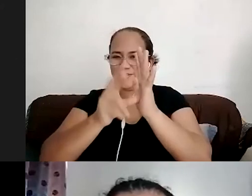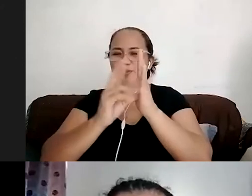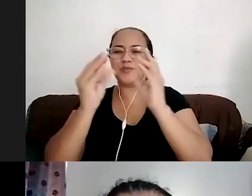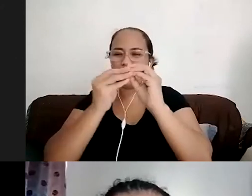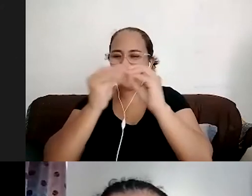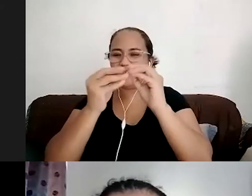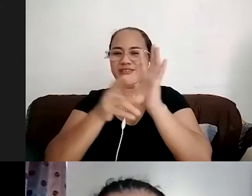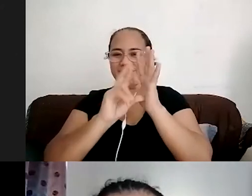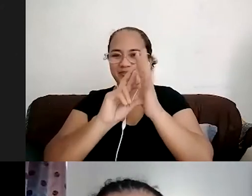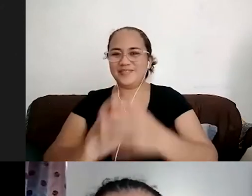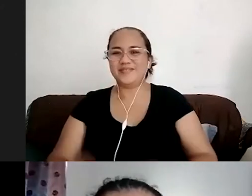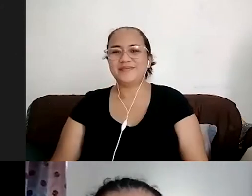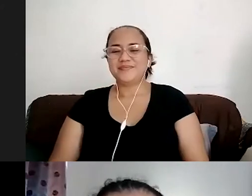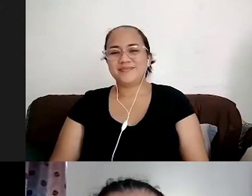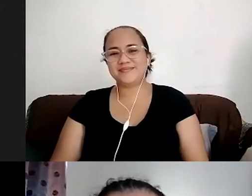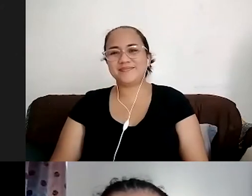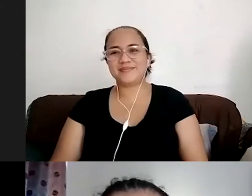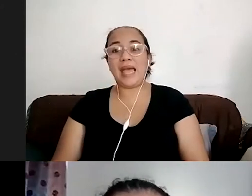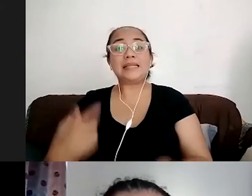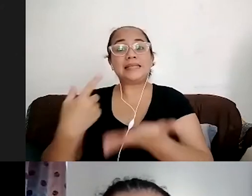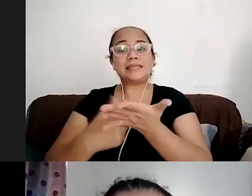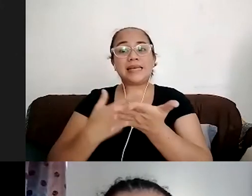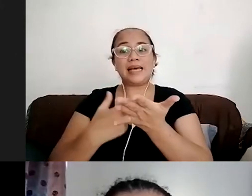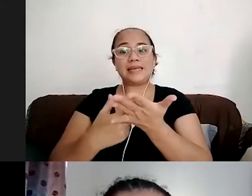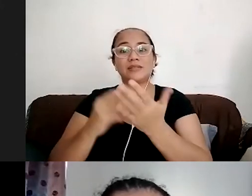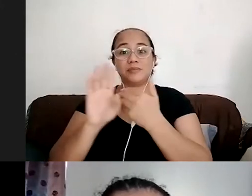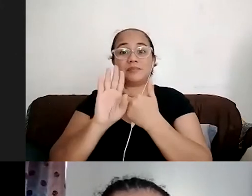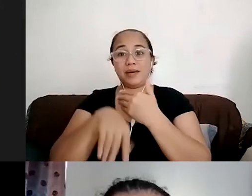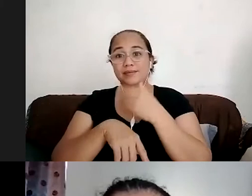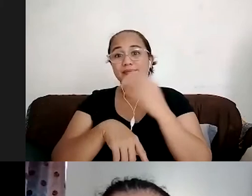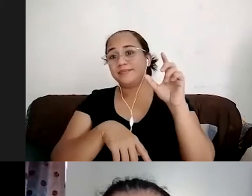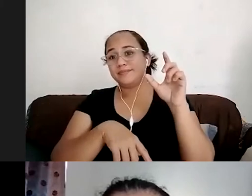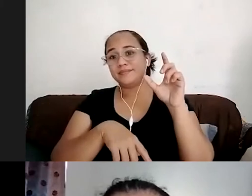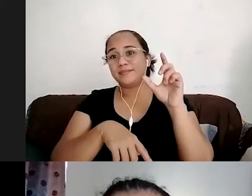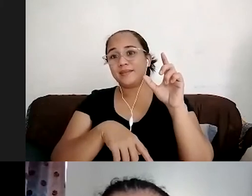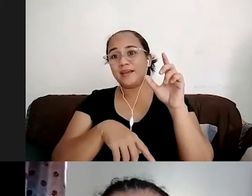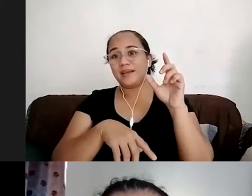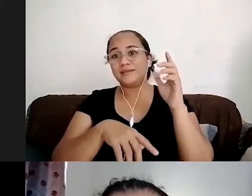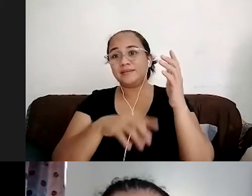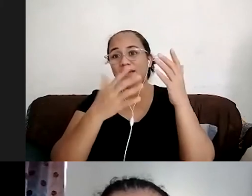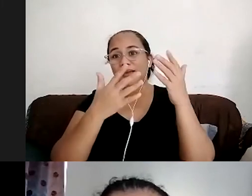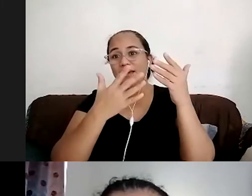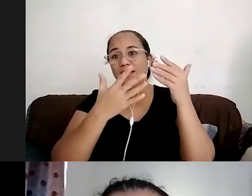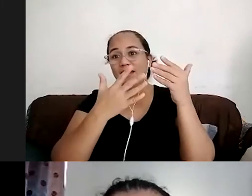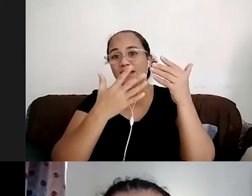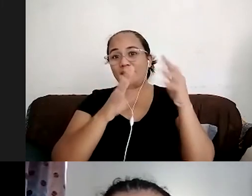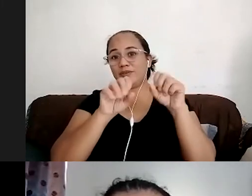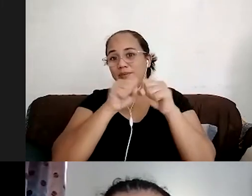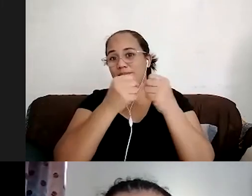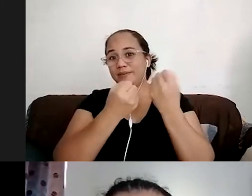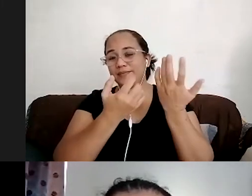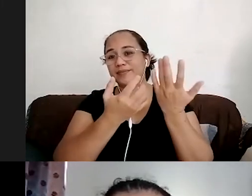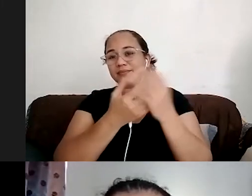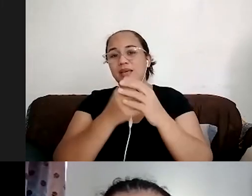right? And we'll discuss that when we come back to the group at